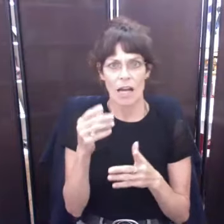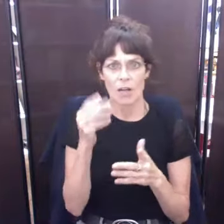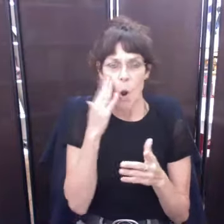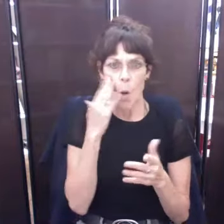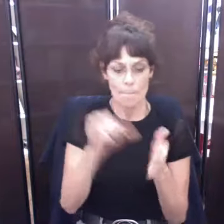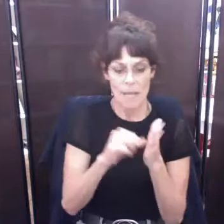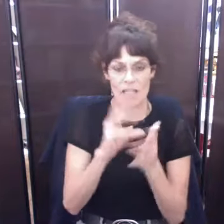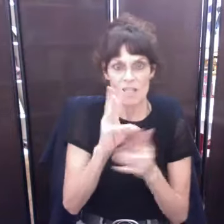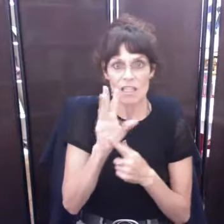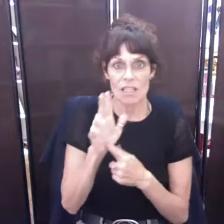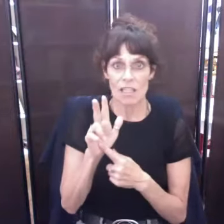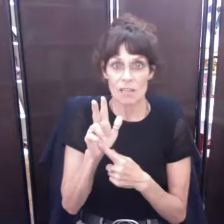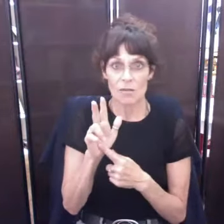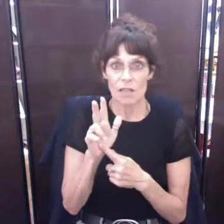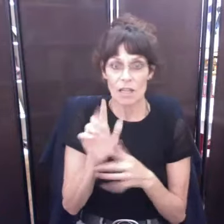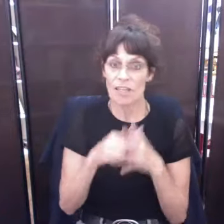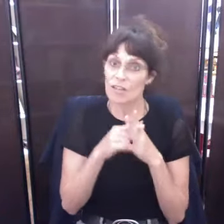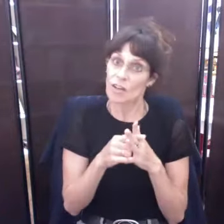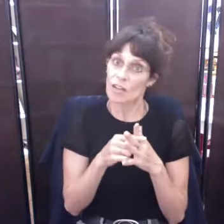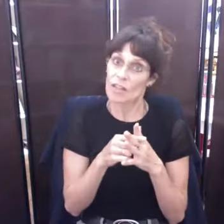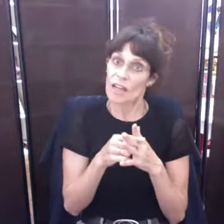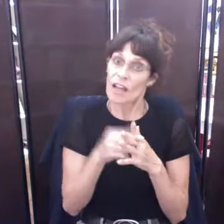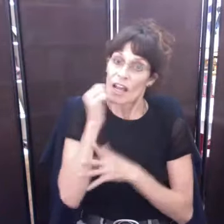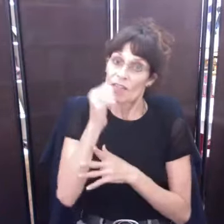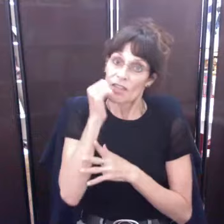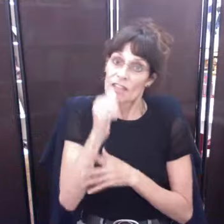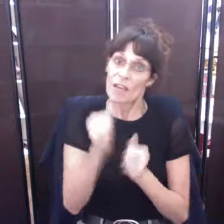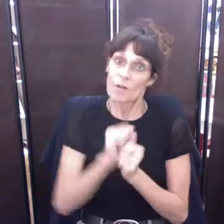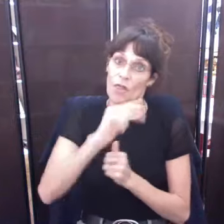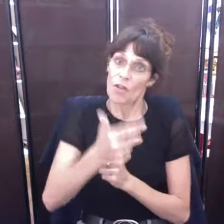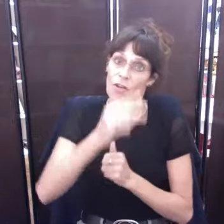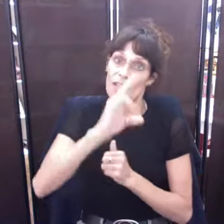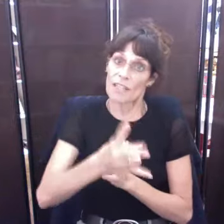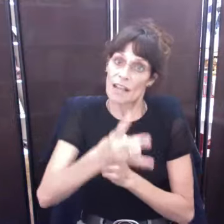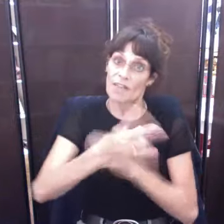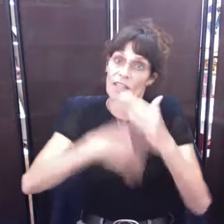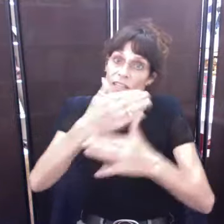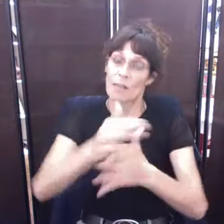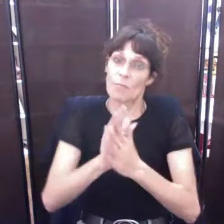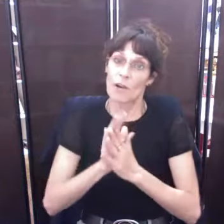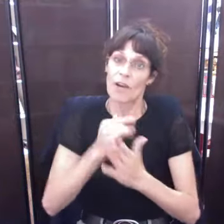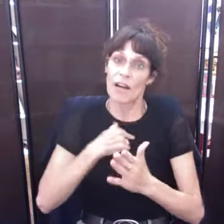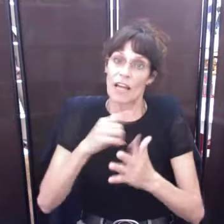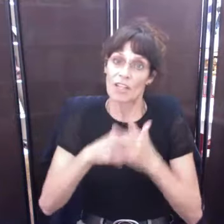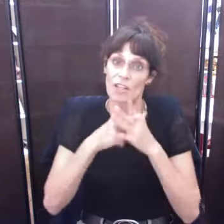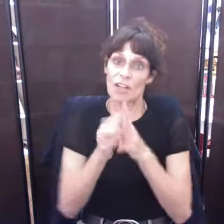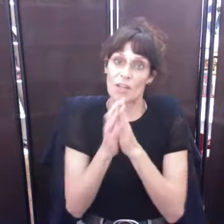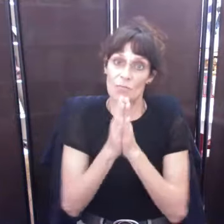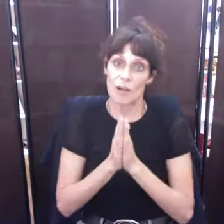that I started my day with the 3rd step prayer and the 7th step prayer, and I started praying every day. And do you know what happened? Within 3 months, I moved into my own